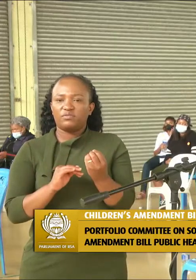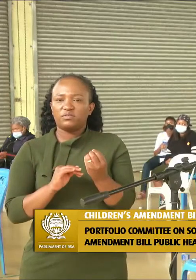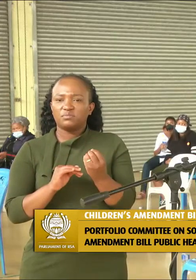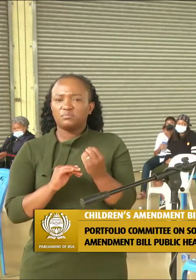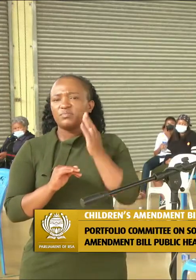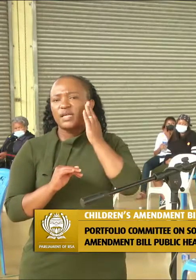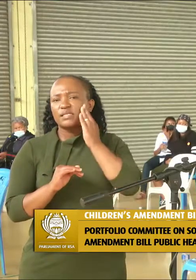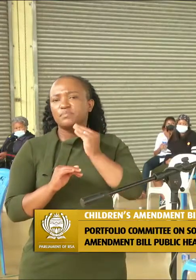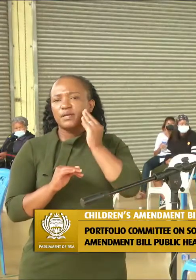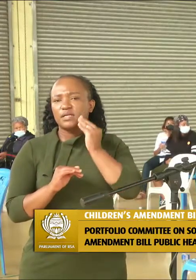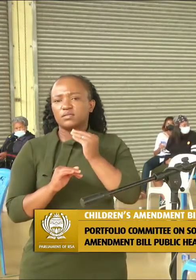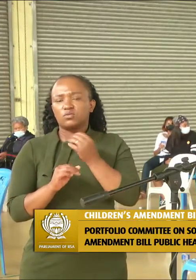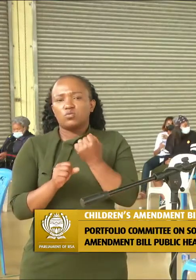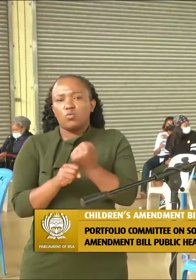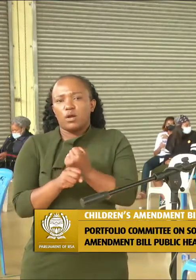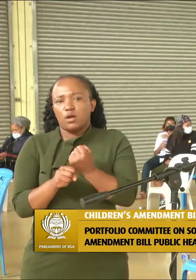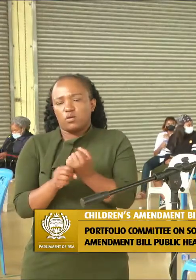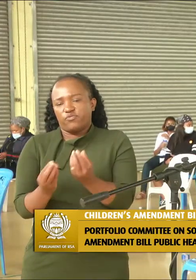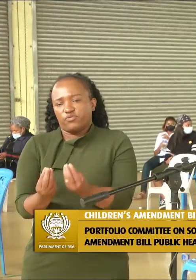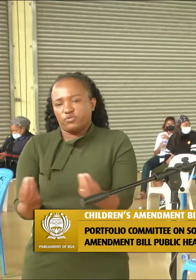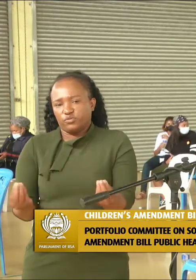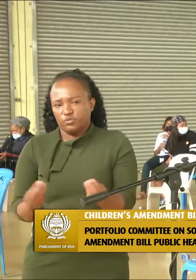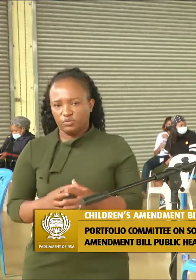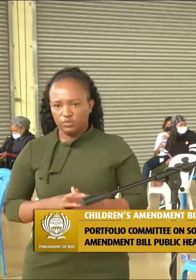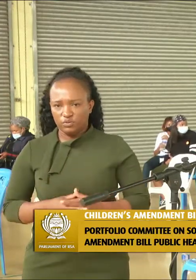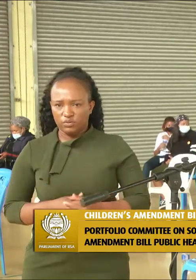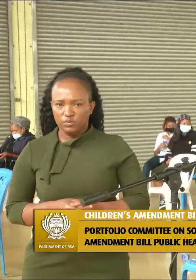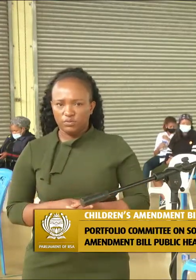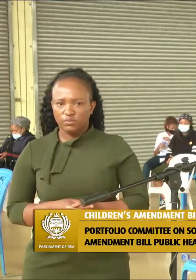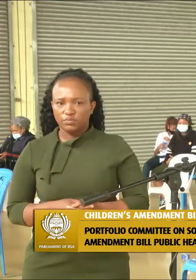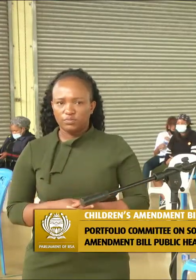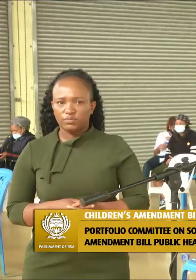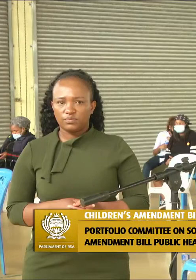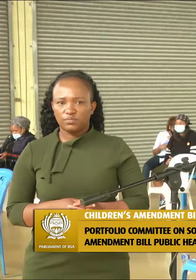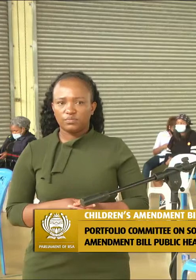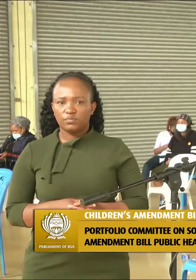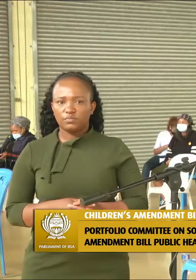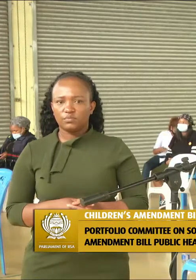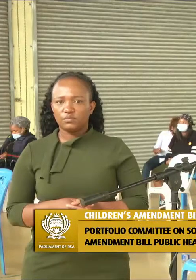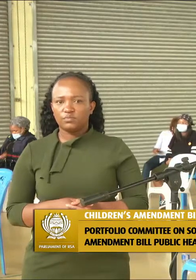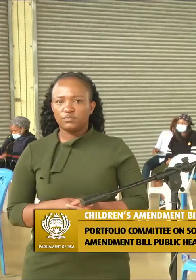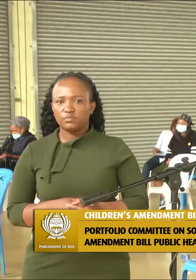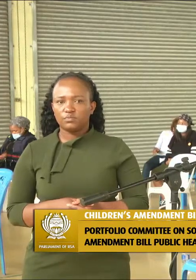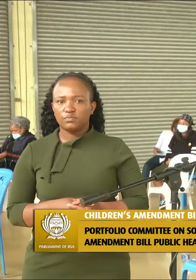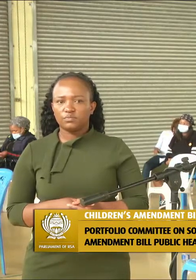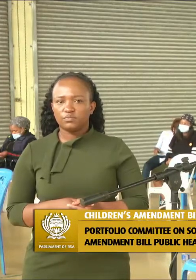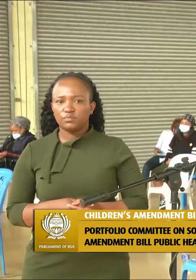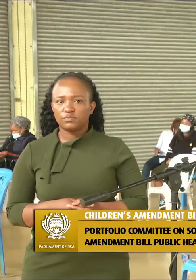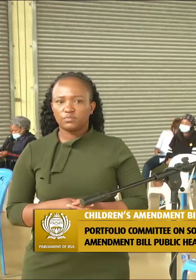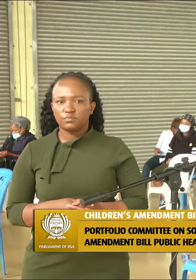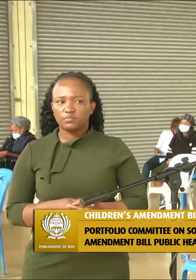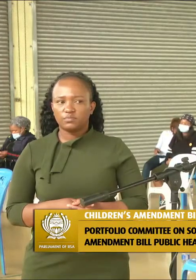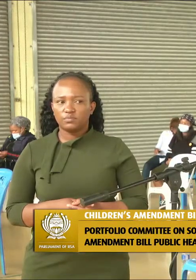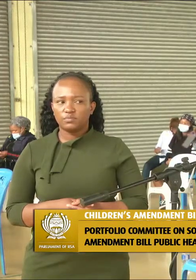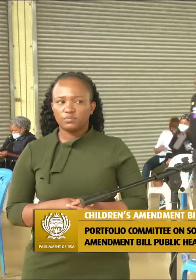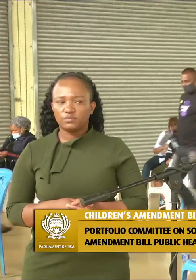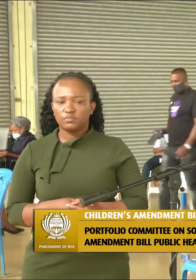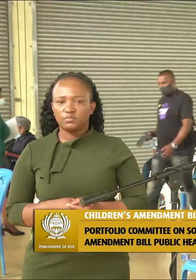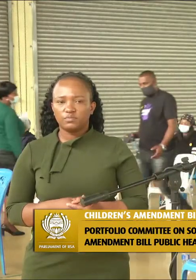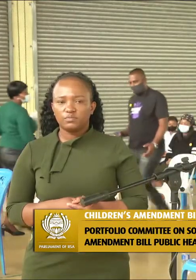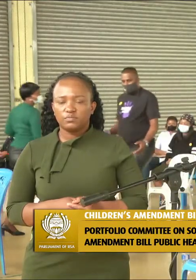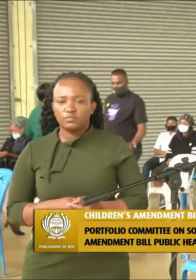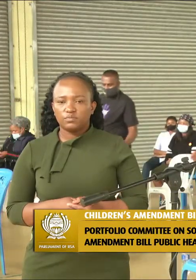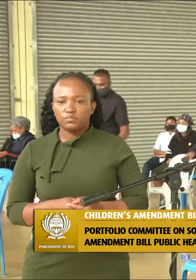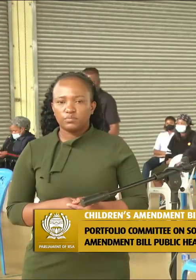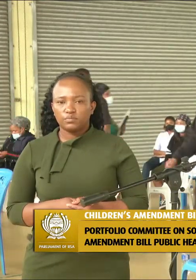ney'ngane. Kungabi nje We'd like to see these ECD being started by people